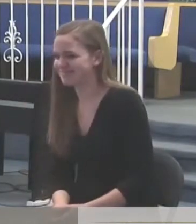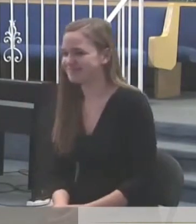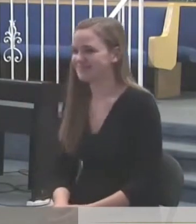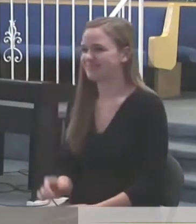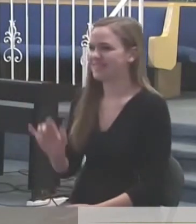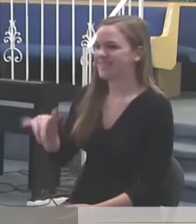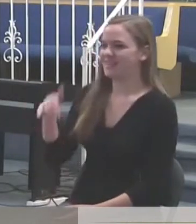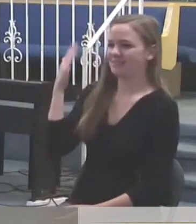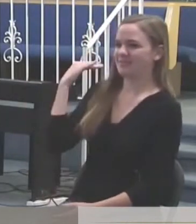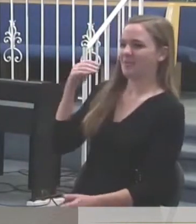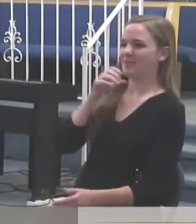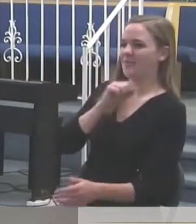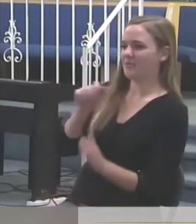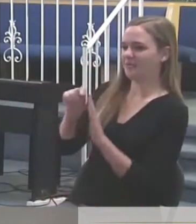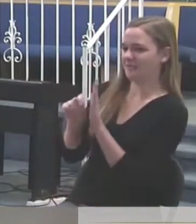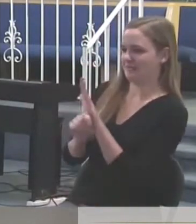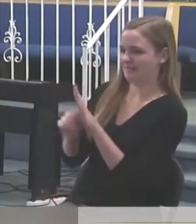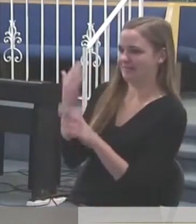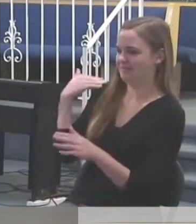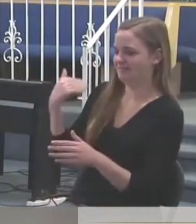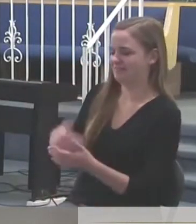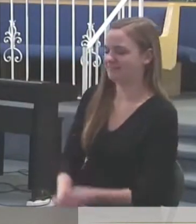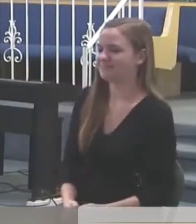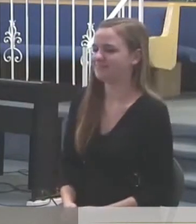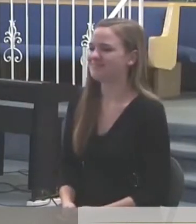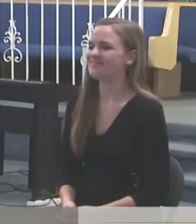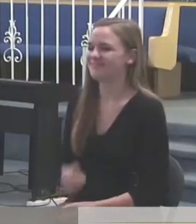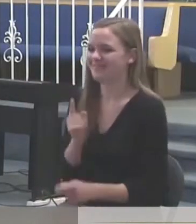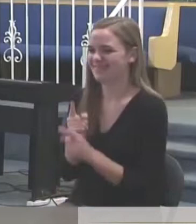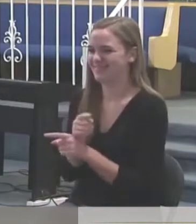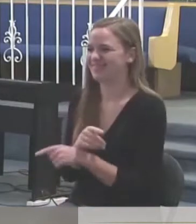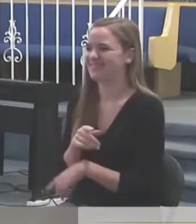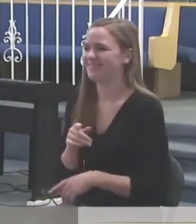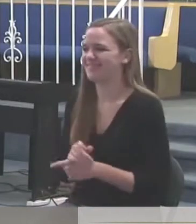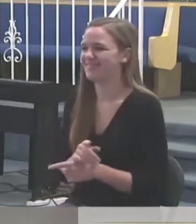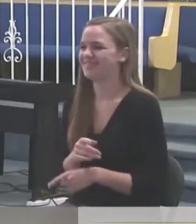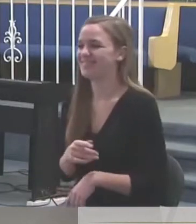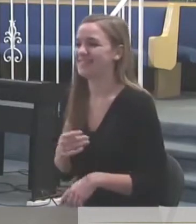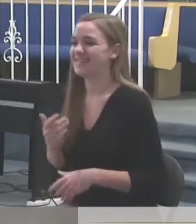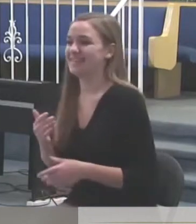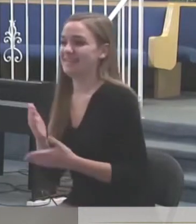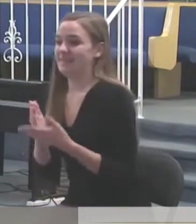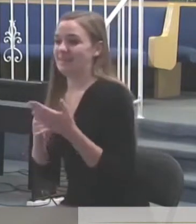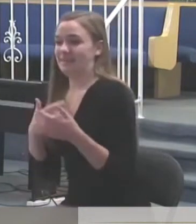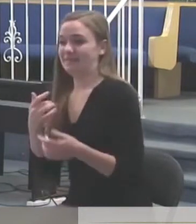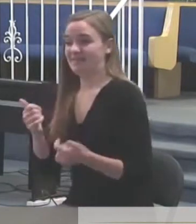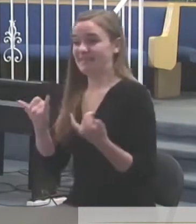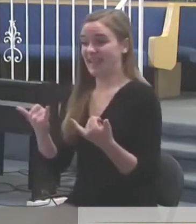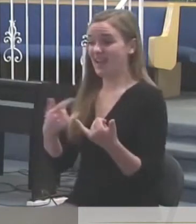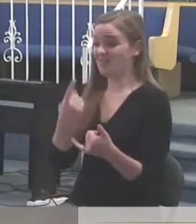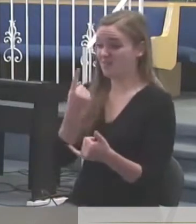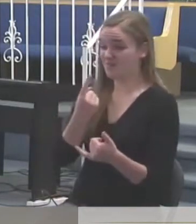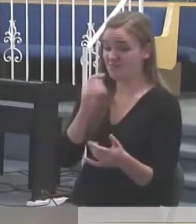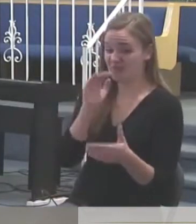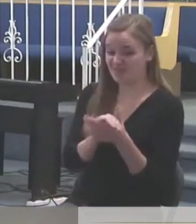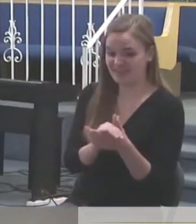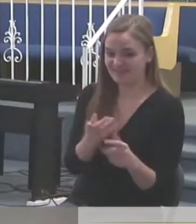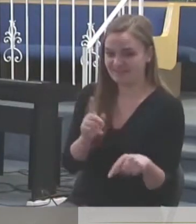That's Old Testament. Right. Some of us can't handle the one we got.